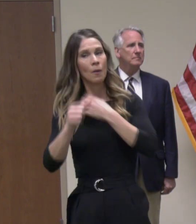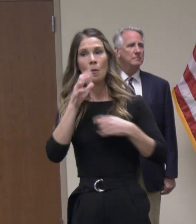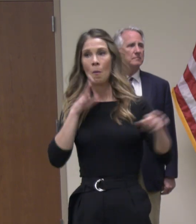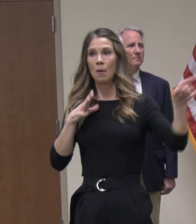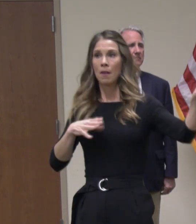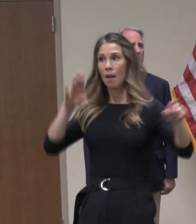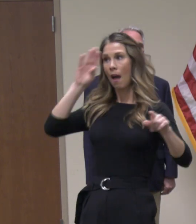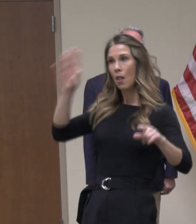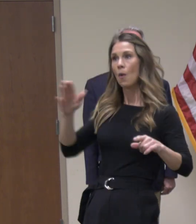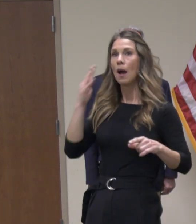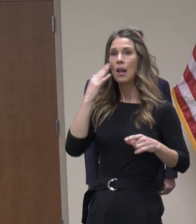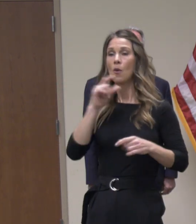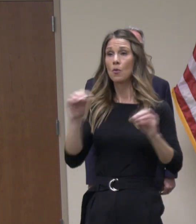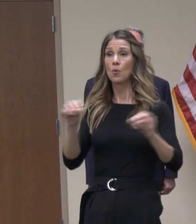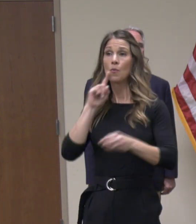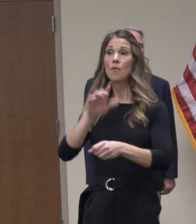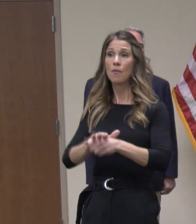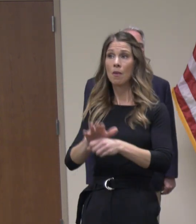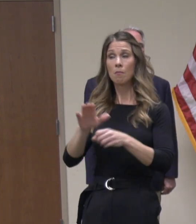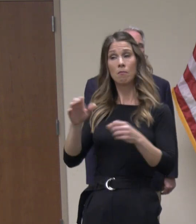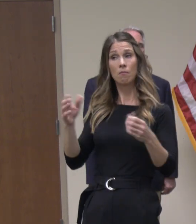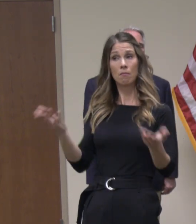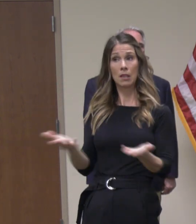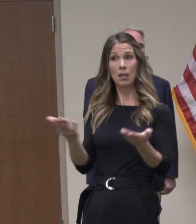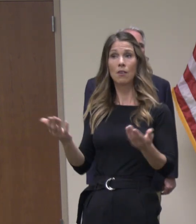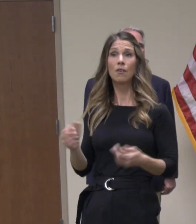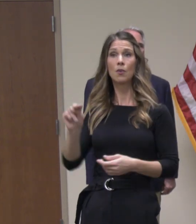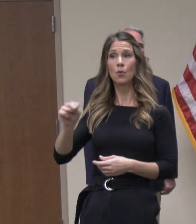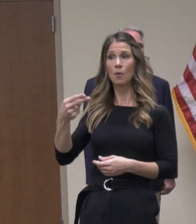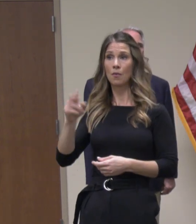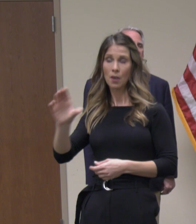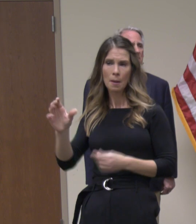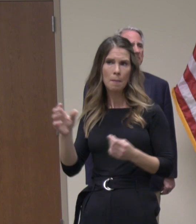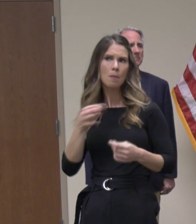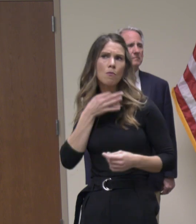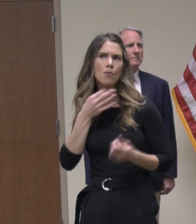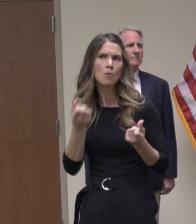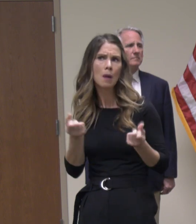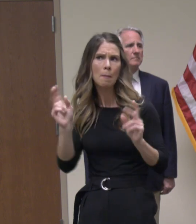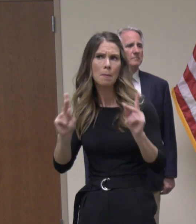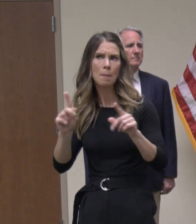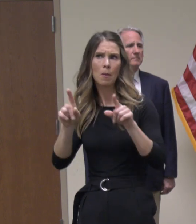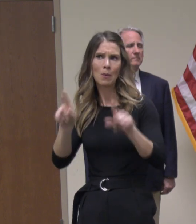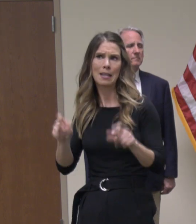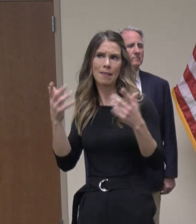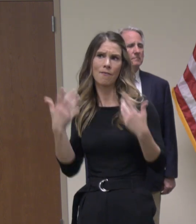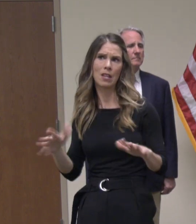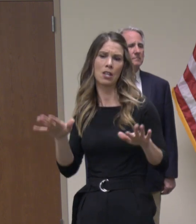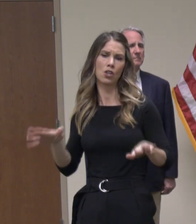Hello, I know we don't have any confirmed cases in New Hanover County. How many people have been tested in the county?